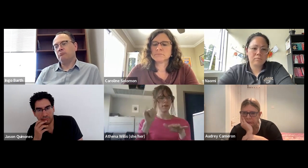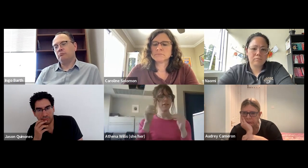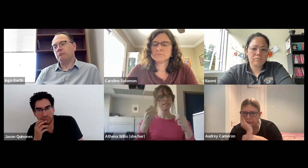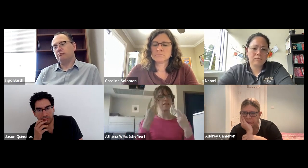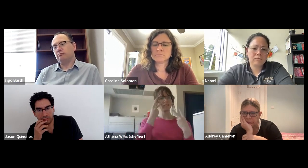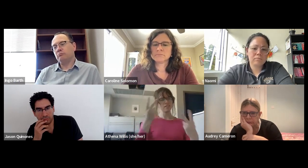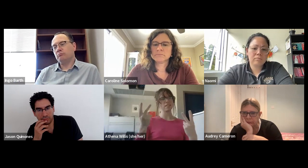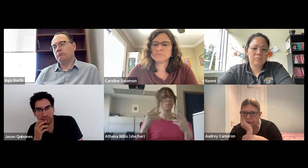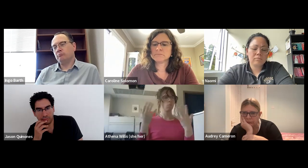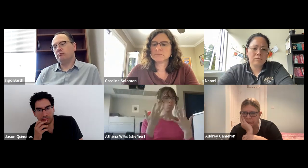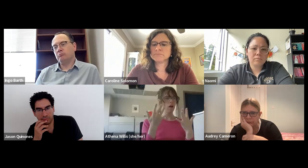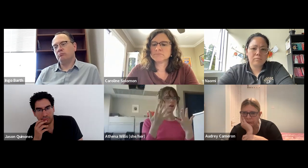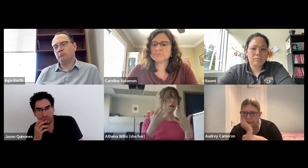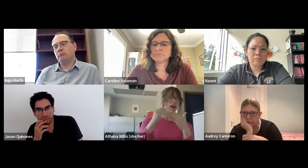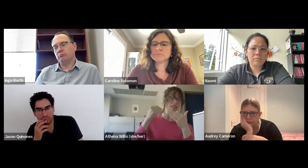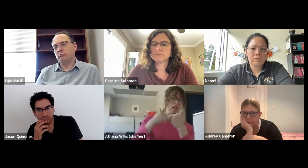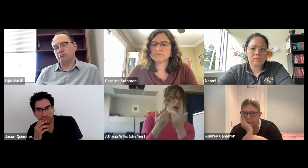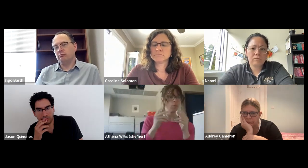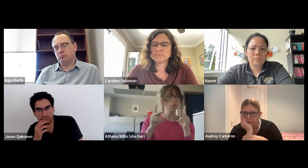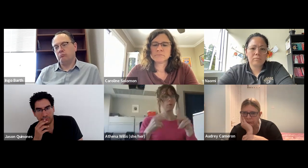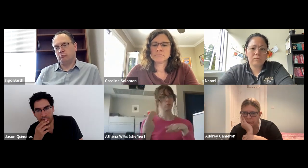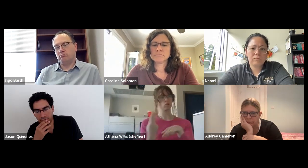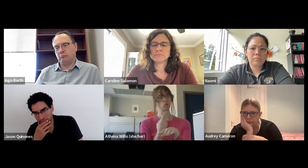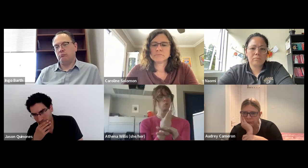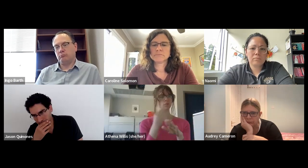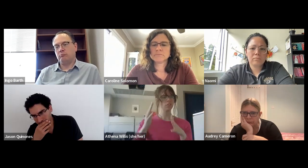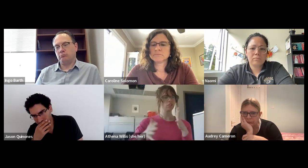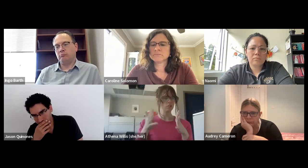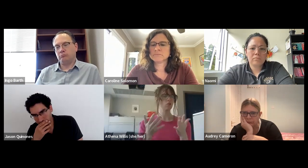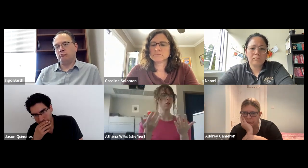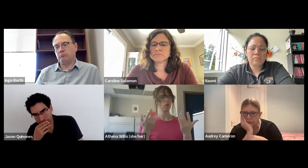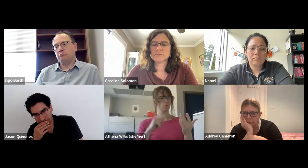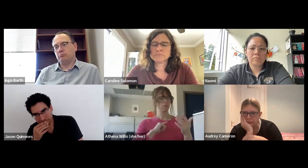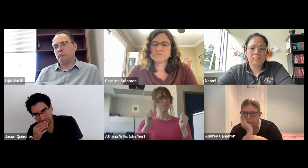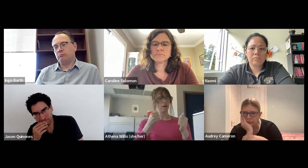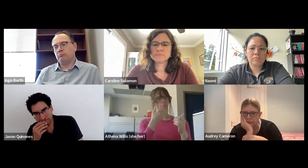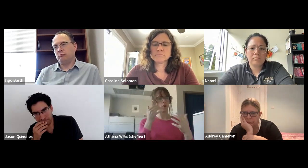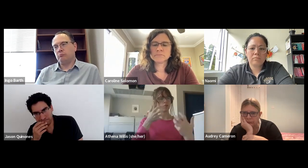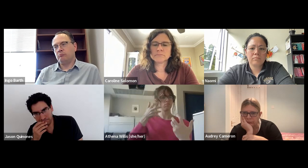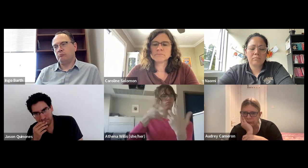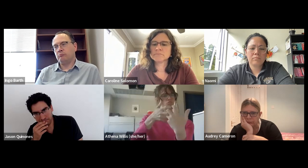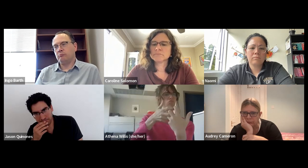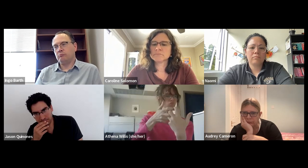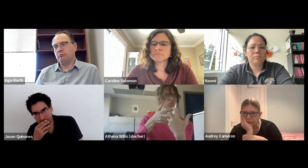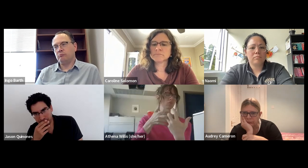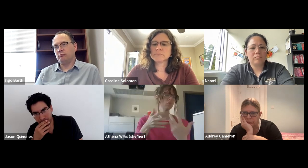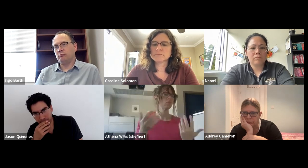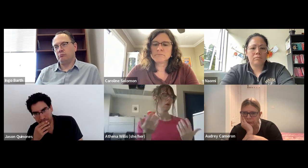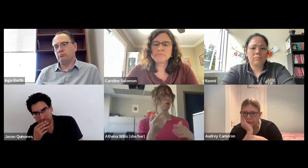of gesture, where you can see how people are using gesture And so we can be